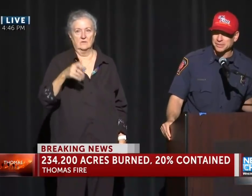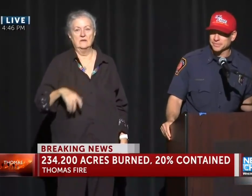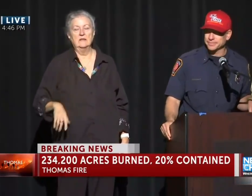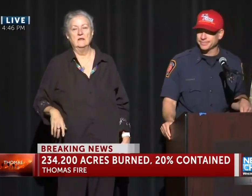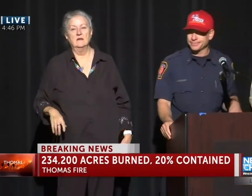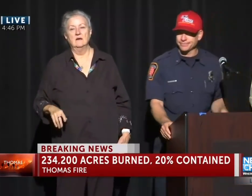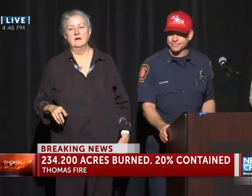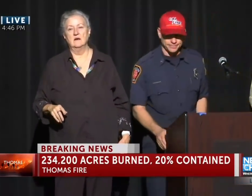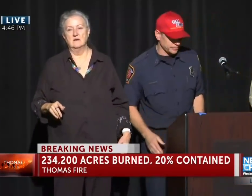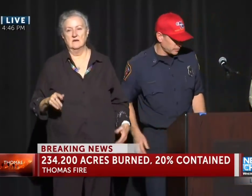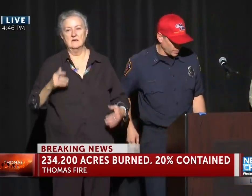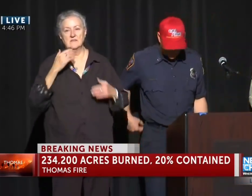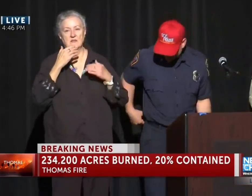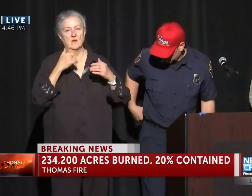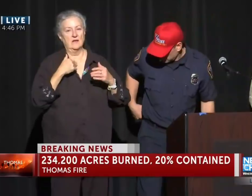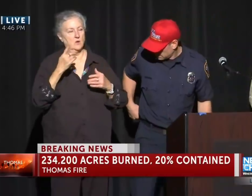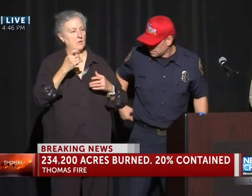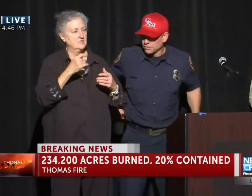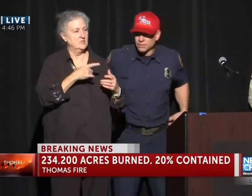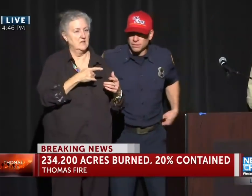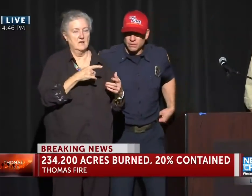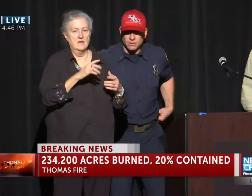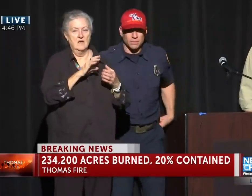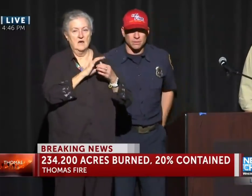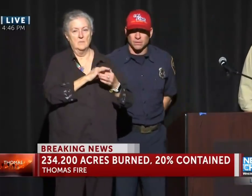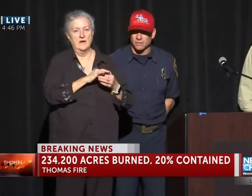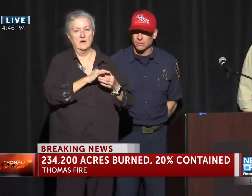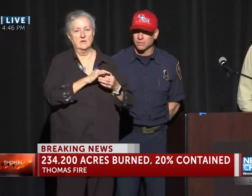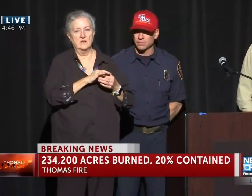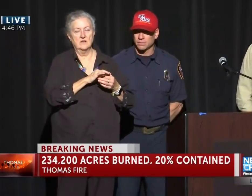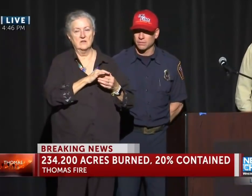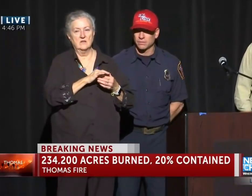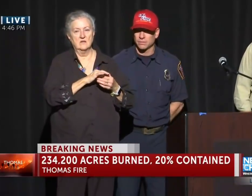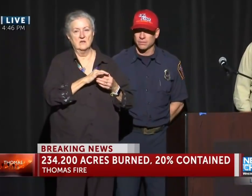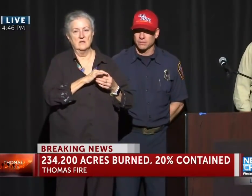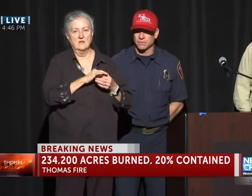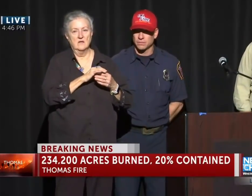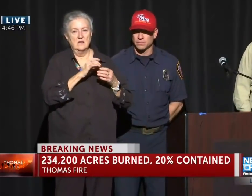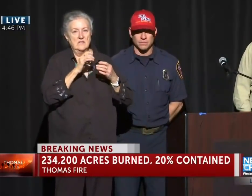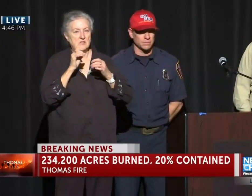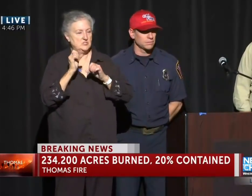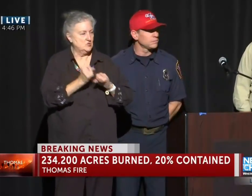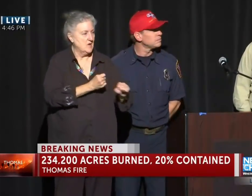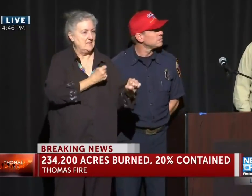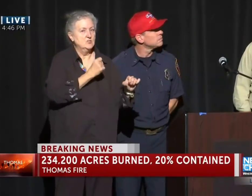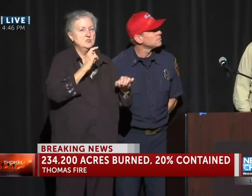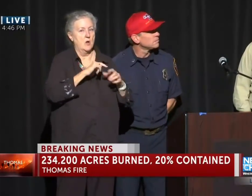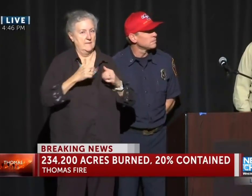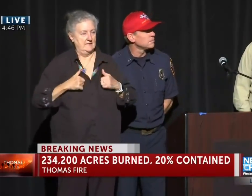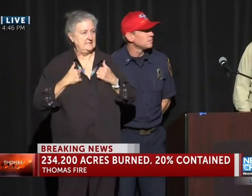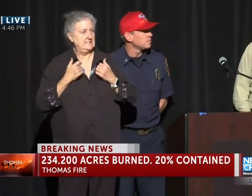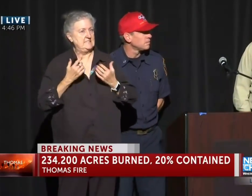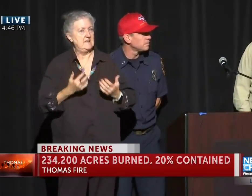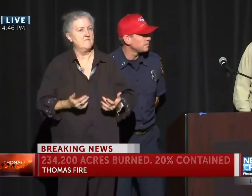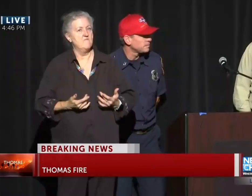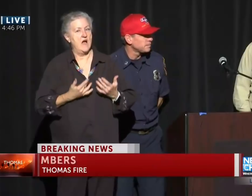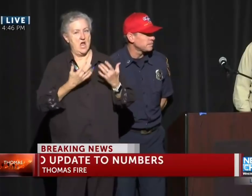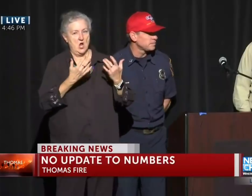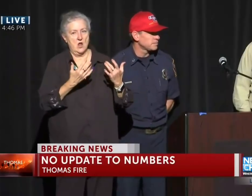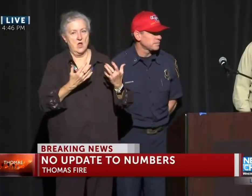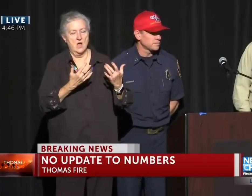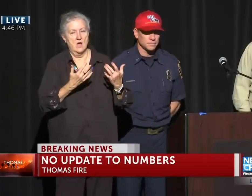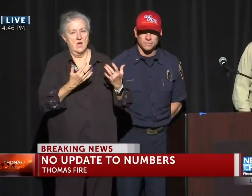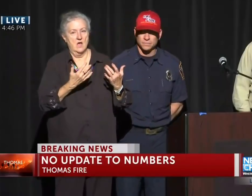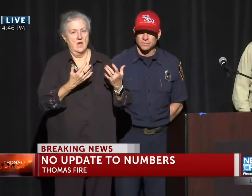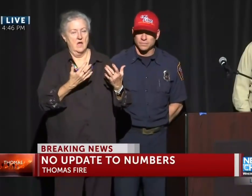question, that'd be great. Thank you. I just had a question on the strategy on the existing fire,